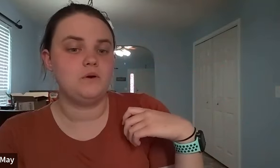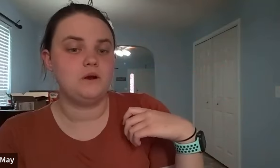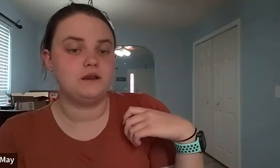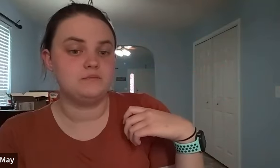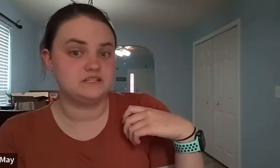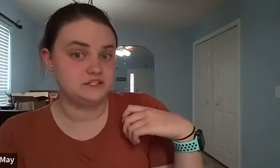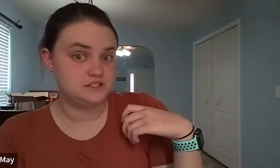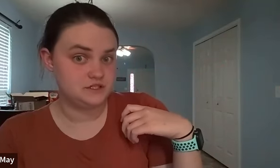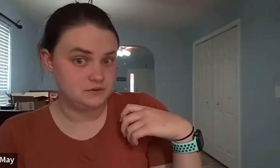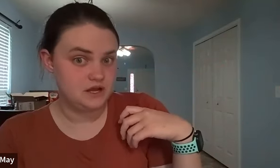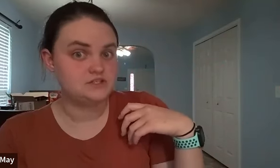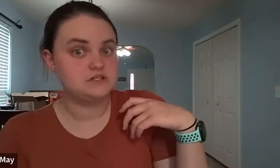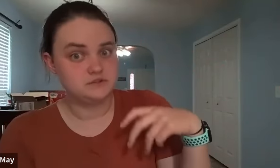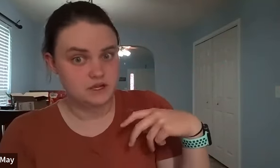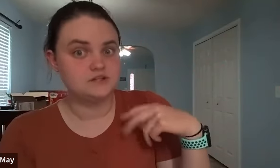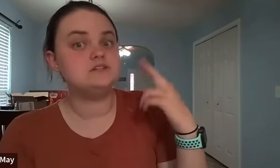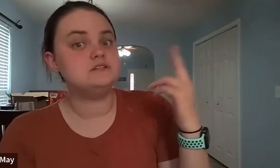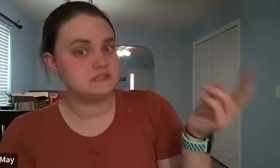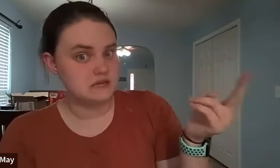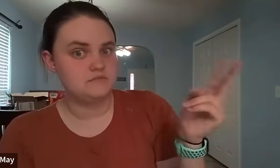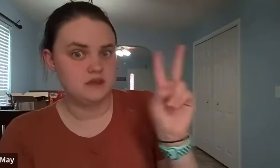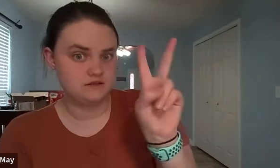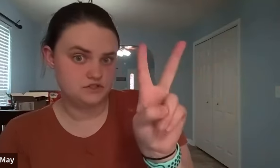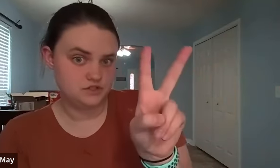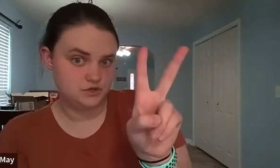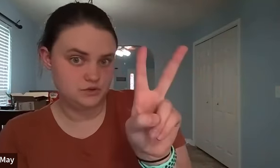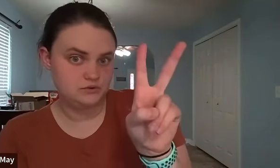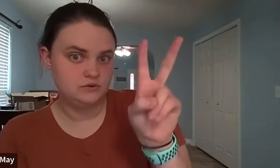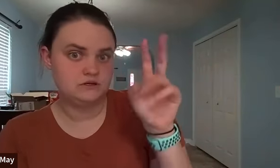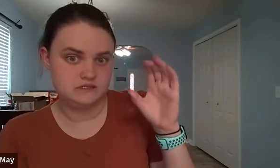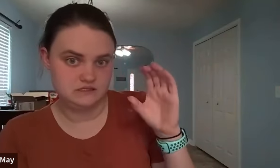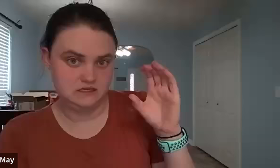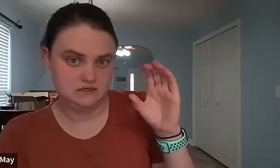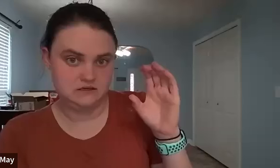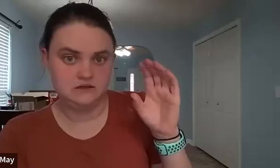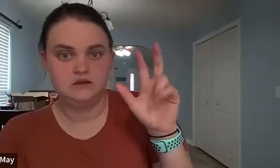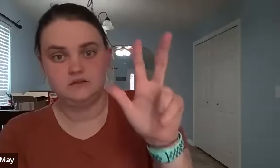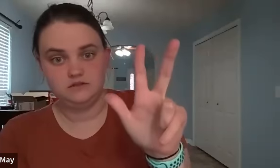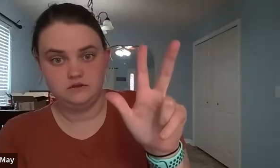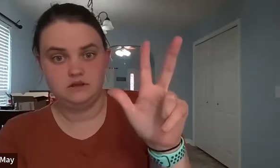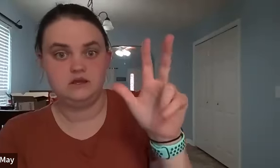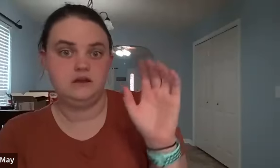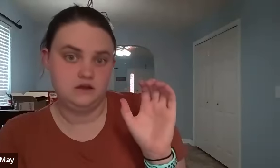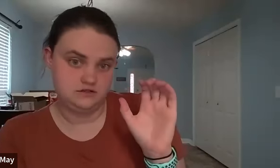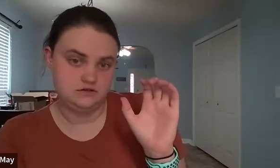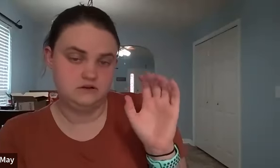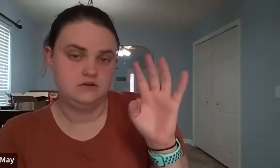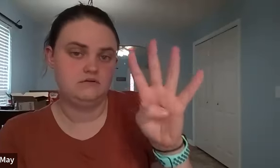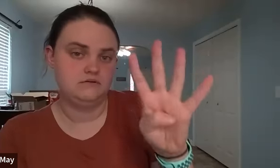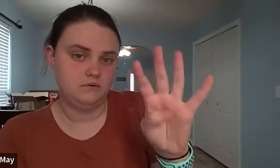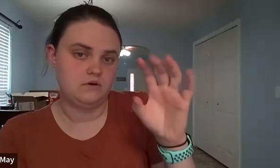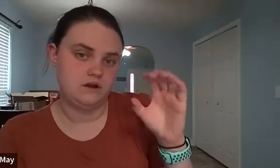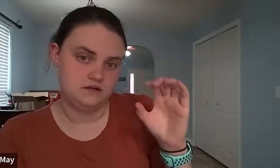For numbers like 200, 300, the same thing. 2 C, 300,